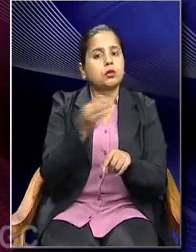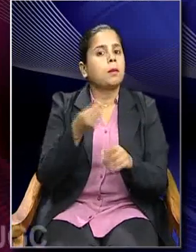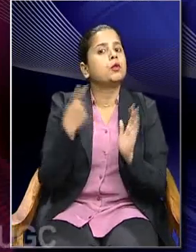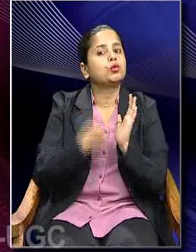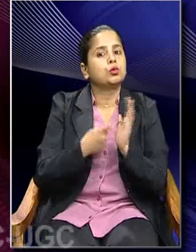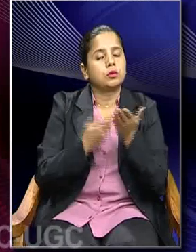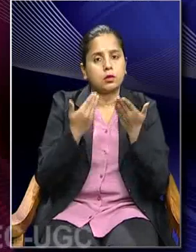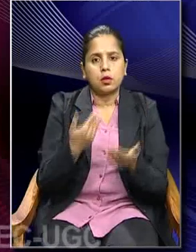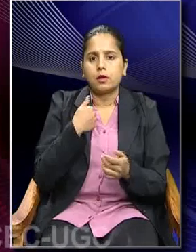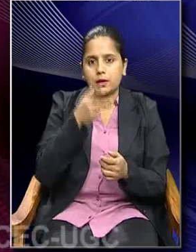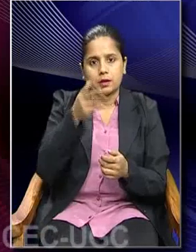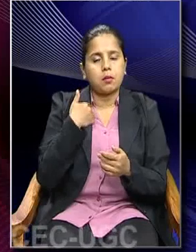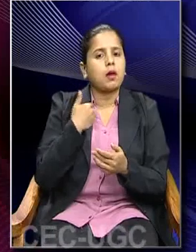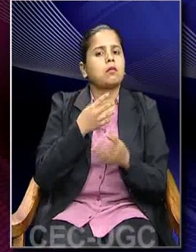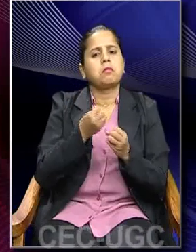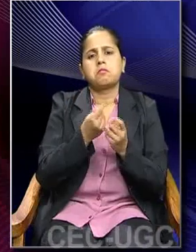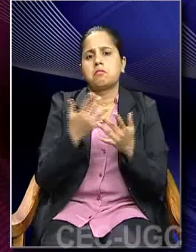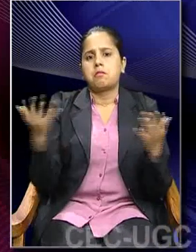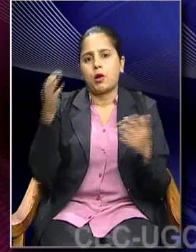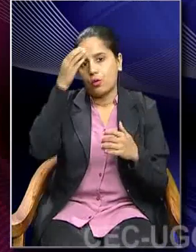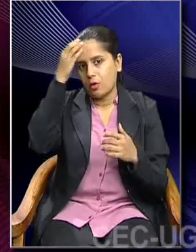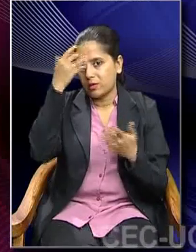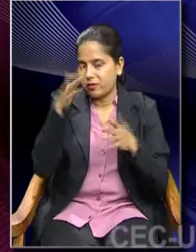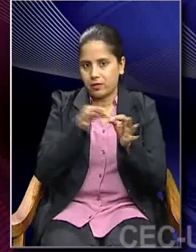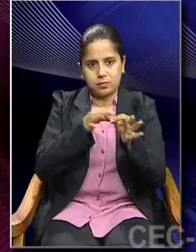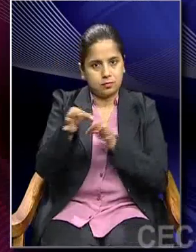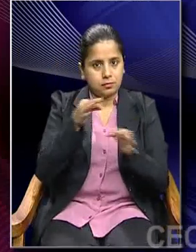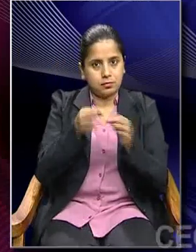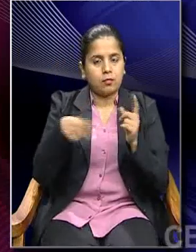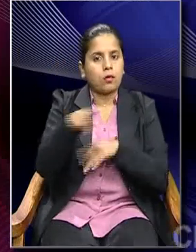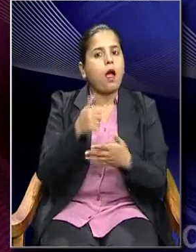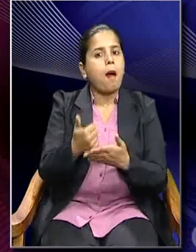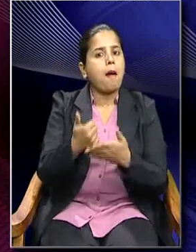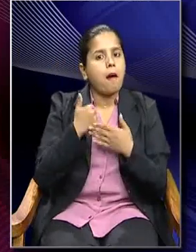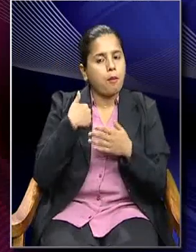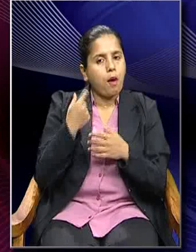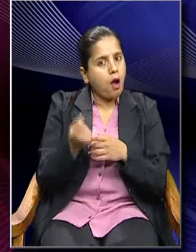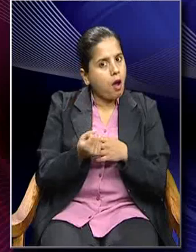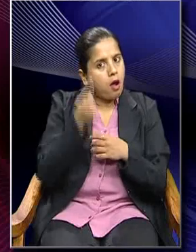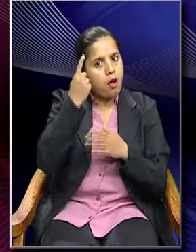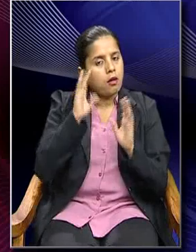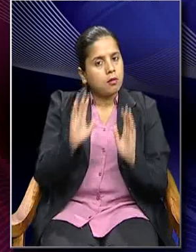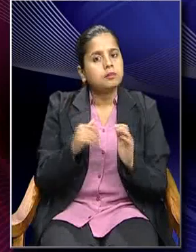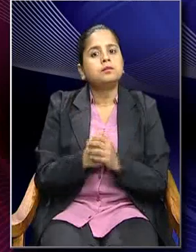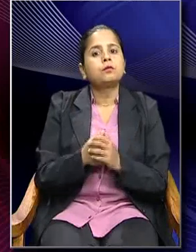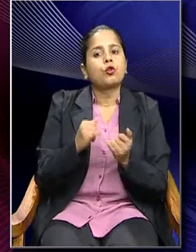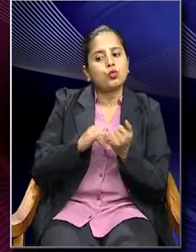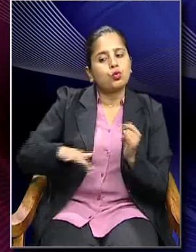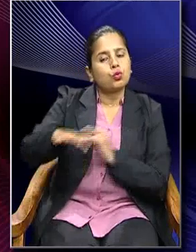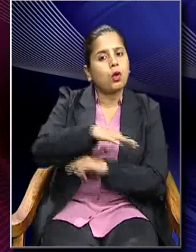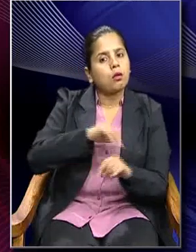with this we see we have done a number of concepts which helps us to understand